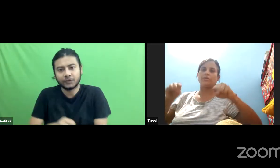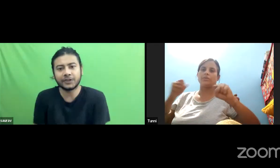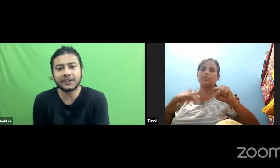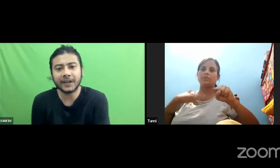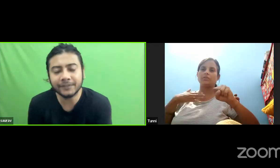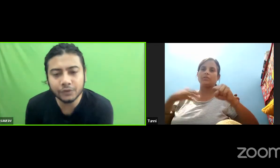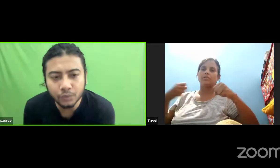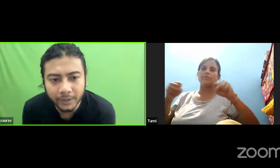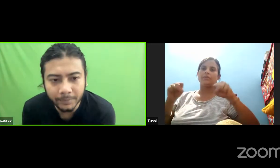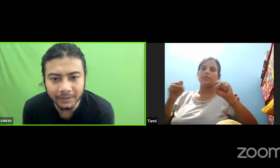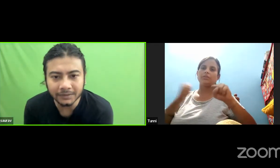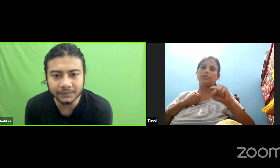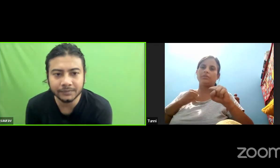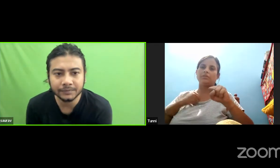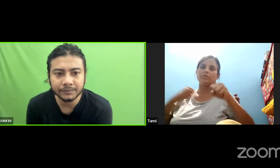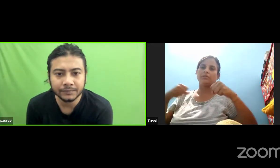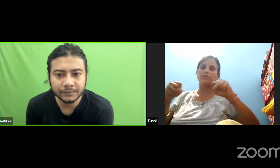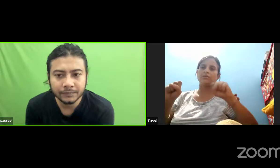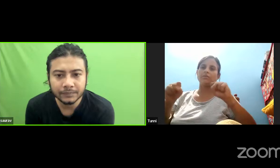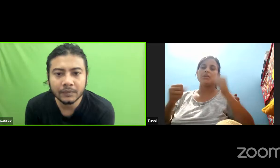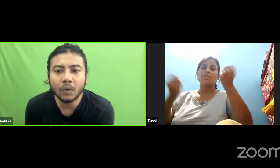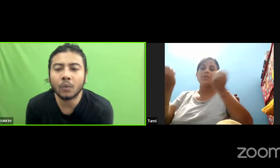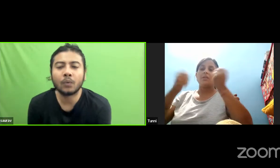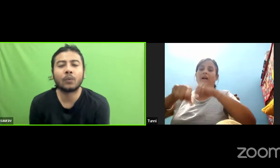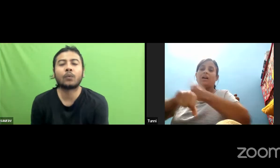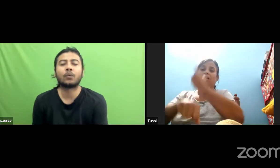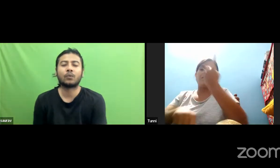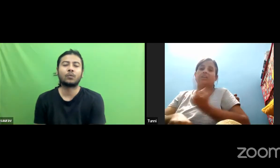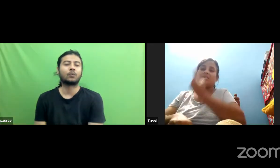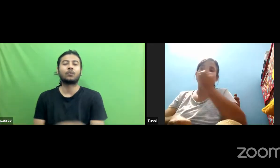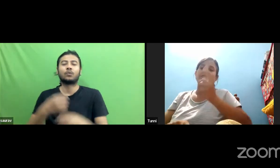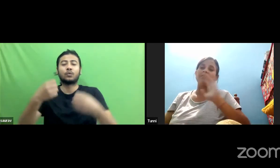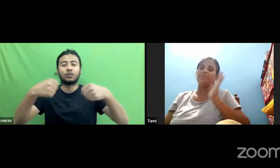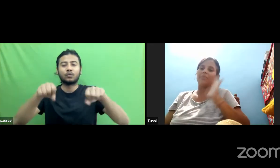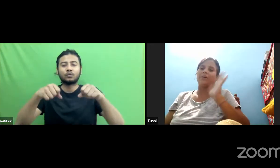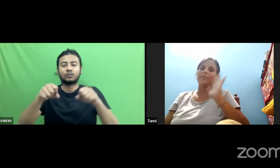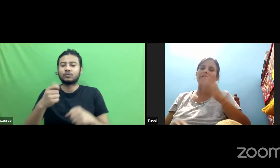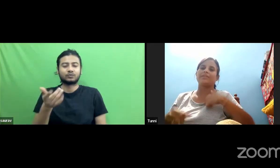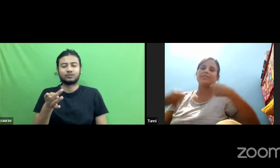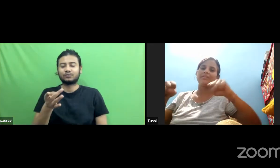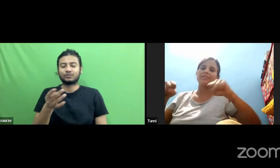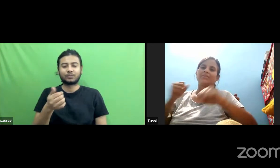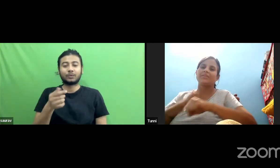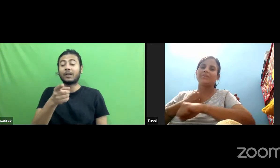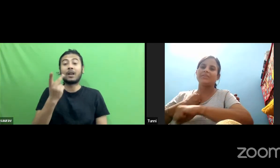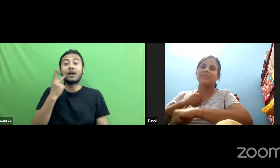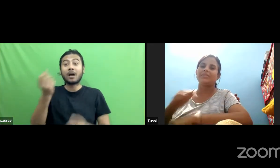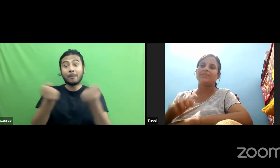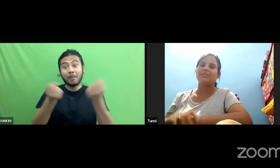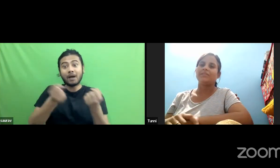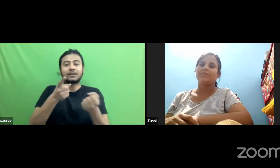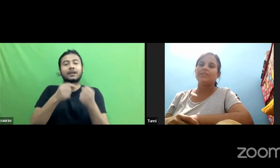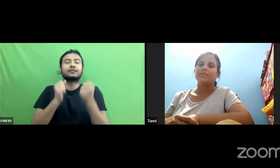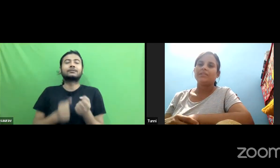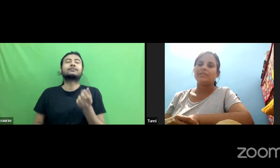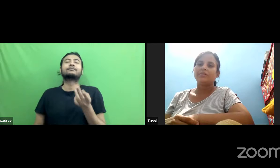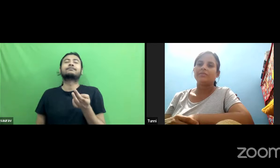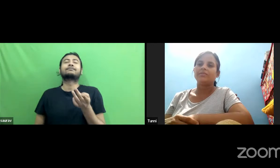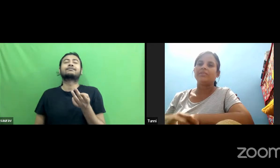She drives the scooty, mother. Oh, then because if she goes in bus, she can go do it in bus. Not